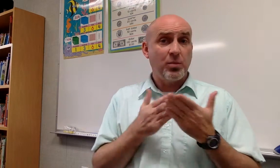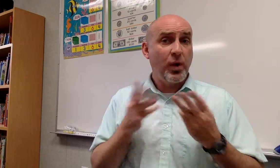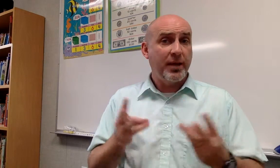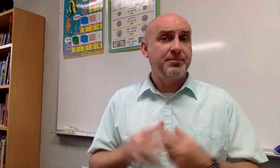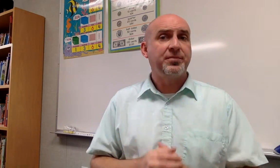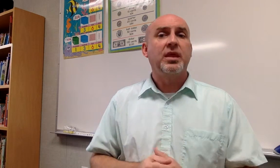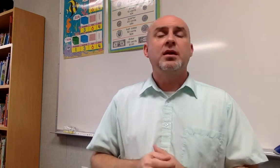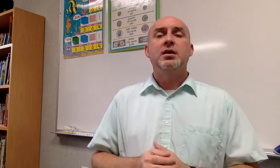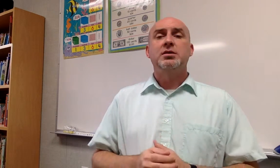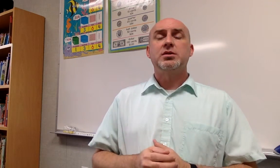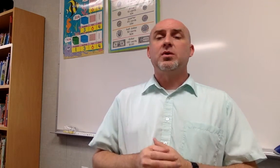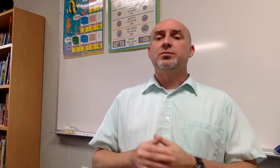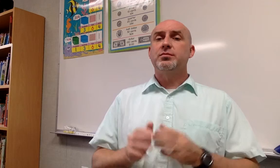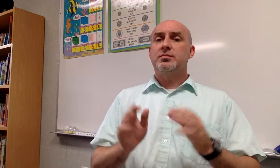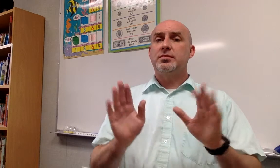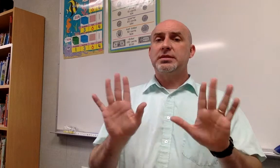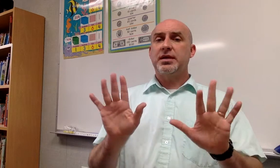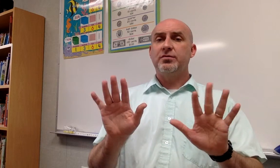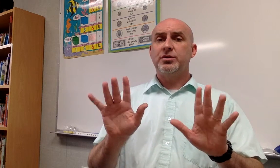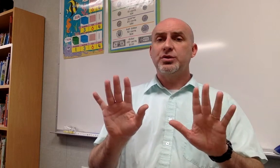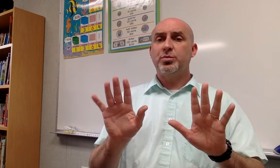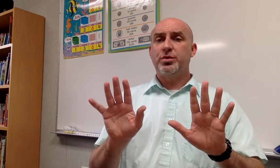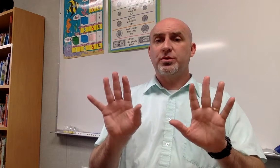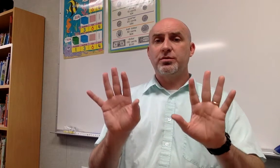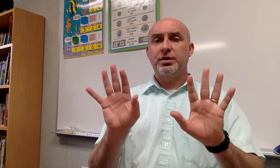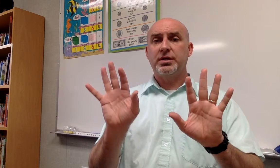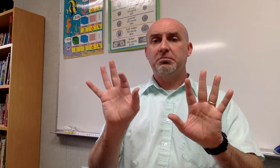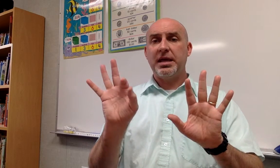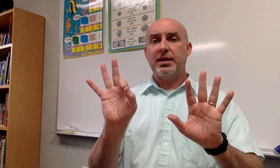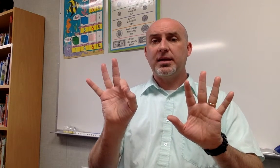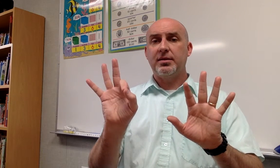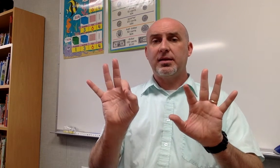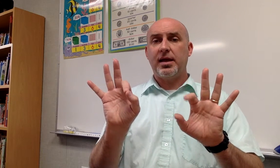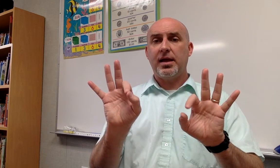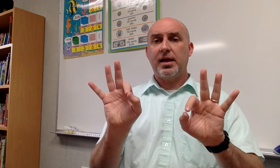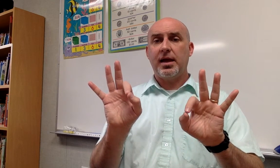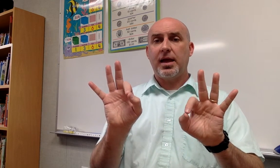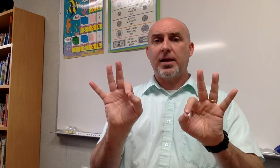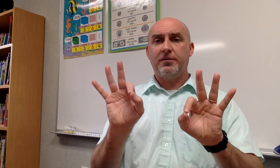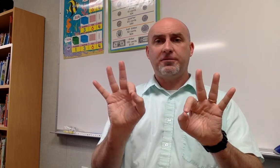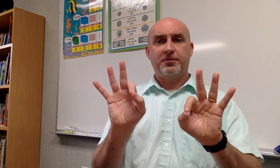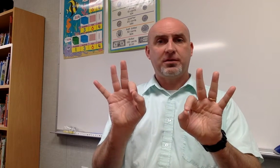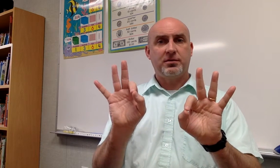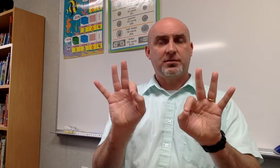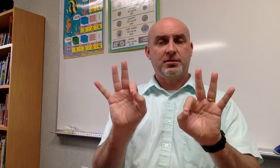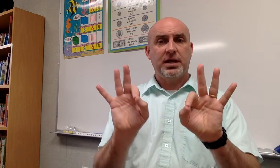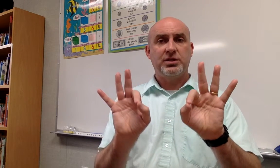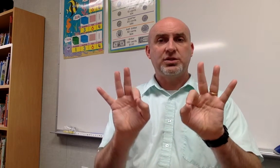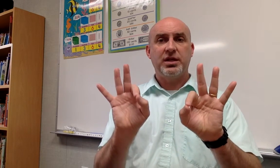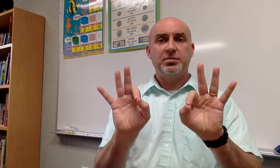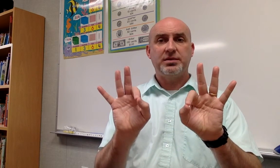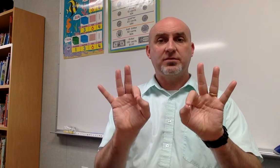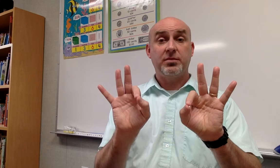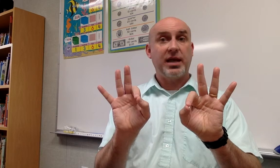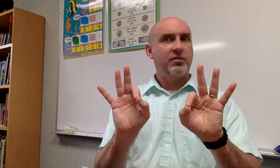way. So, the sign for interpreter, you're going to make F hand shapes from the